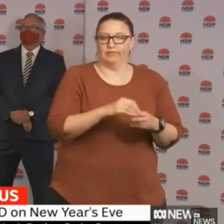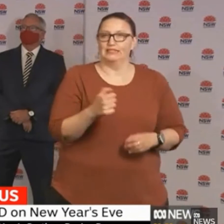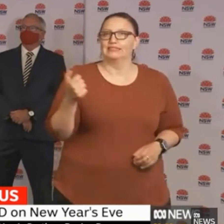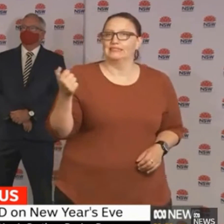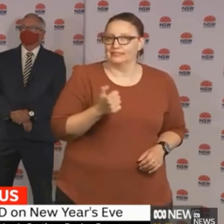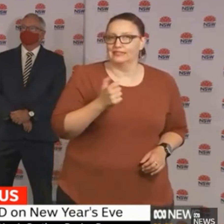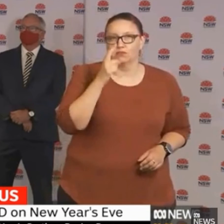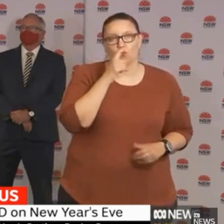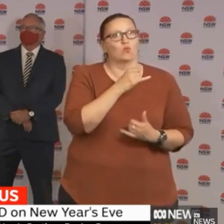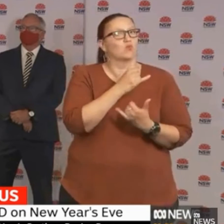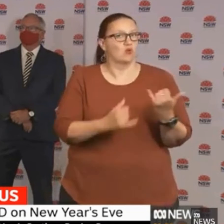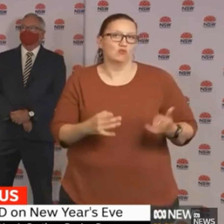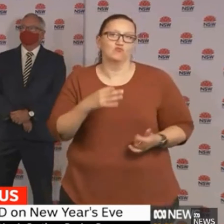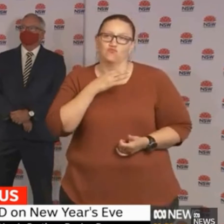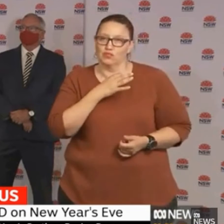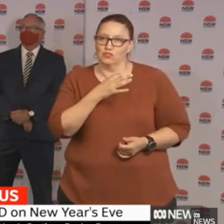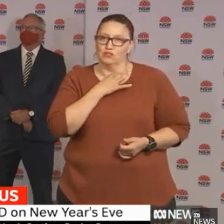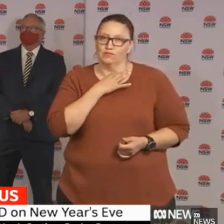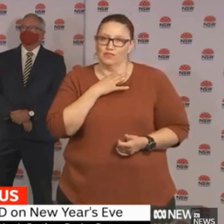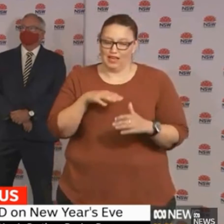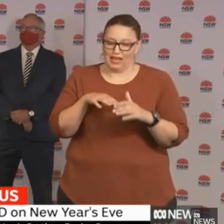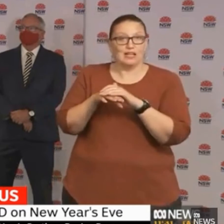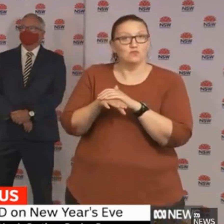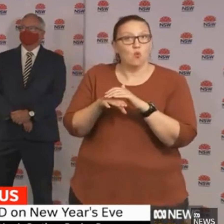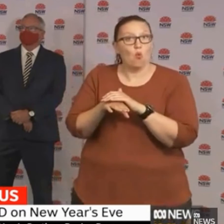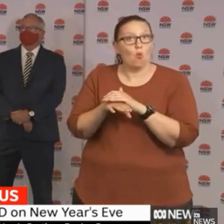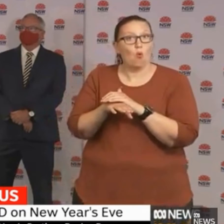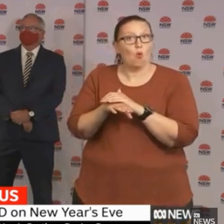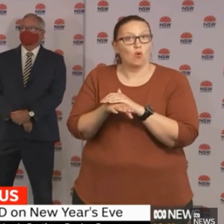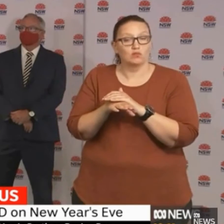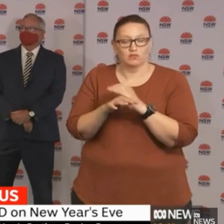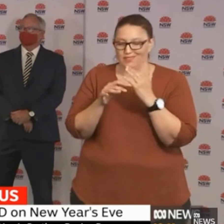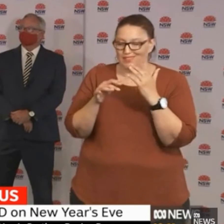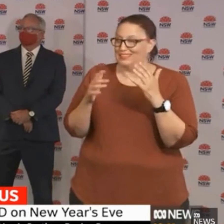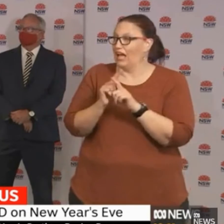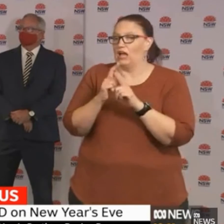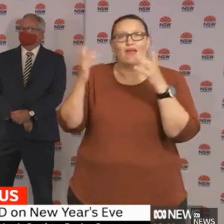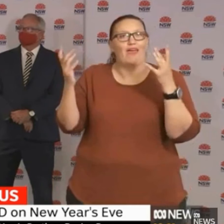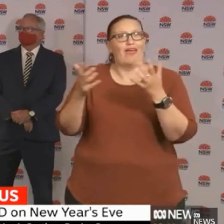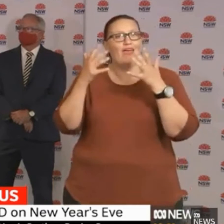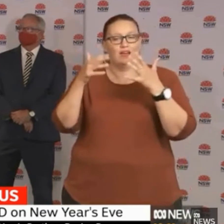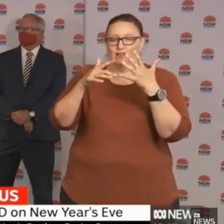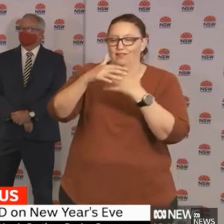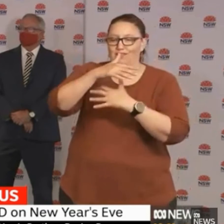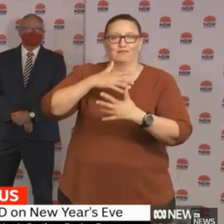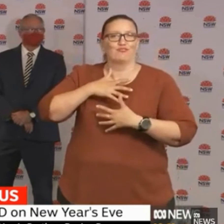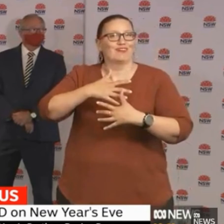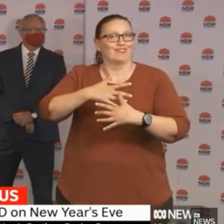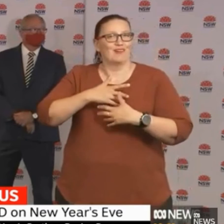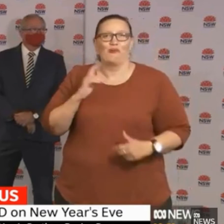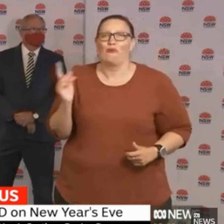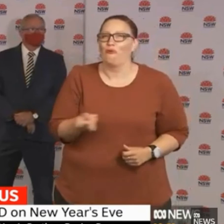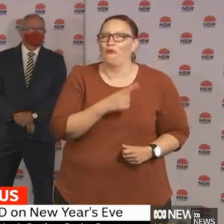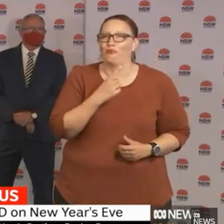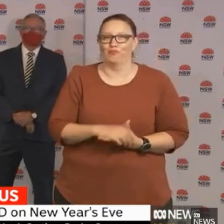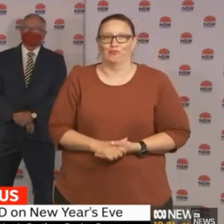Indoor environments are particularly risky, so by the time you have a long duration of time indoors. Outdoors, so what we want to do is to some